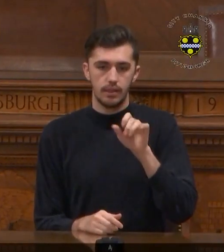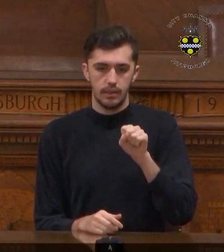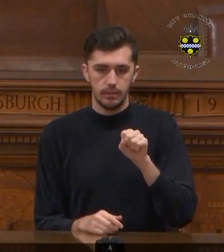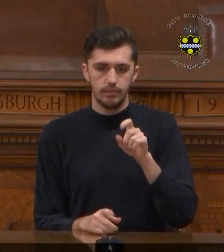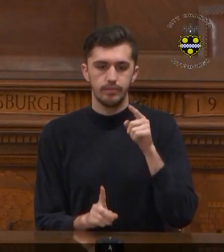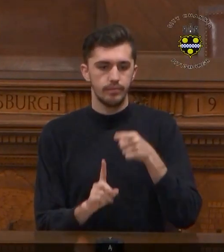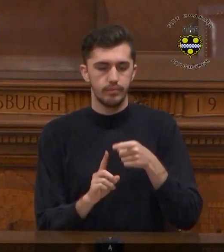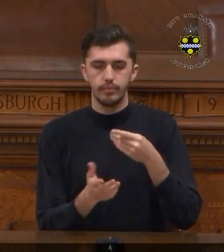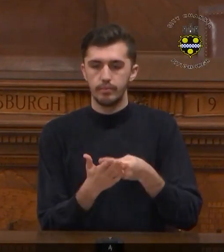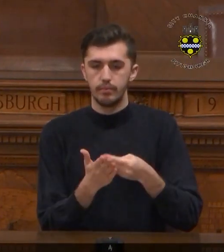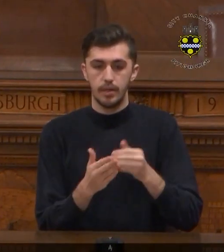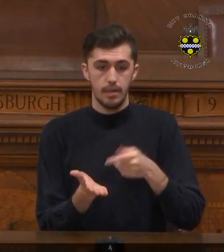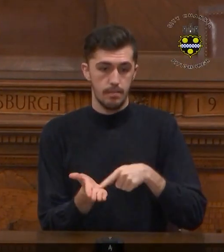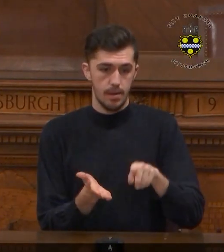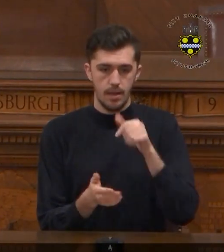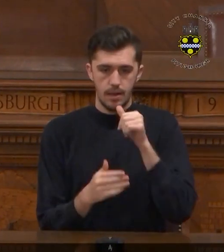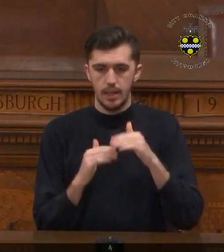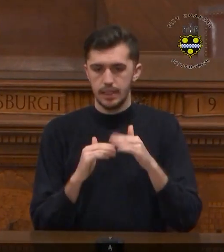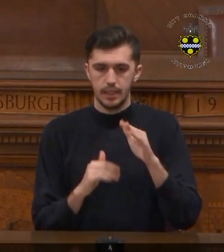thereof not to exceed